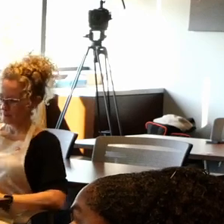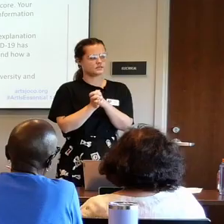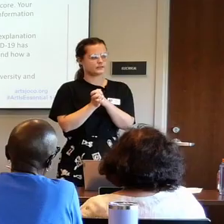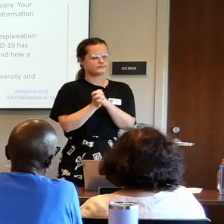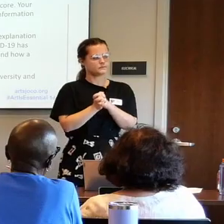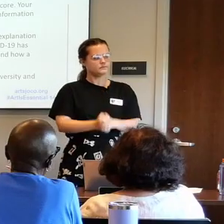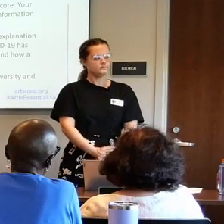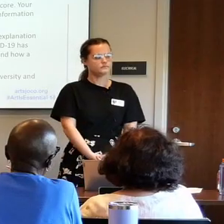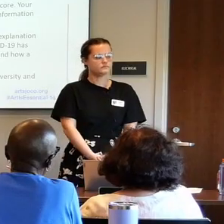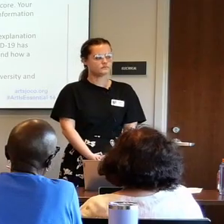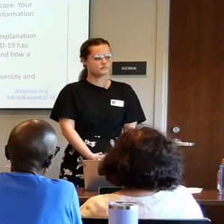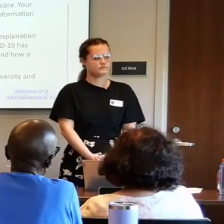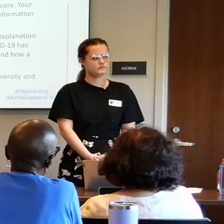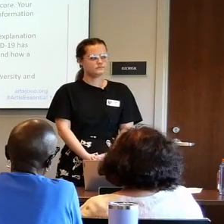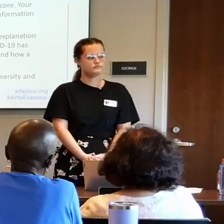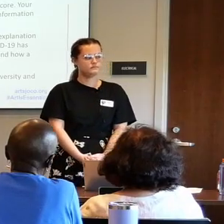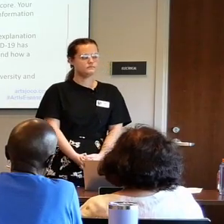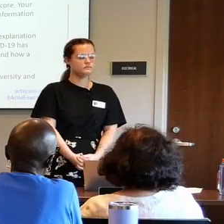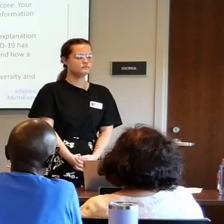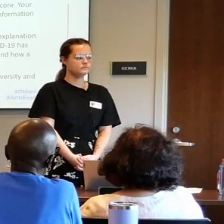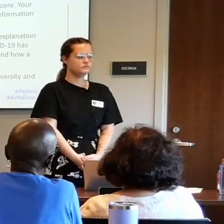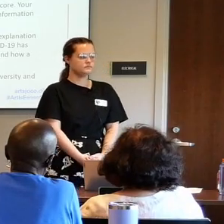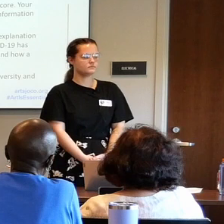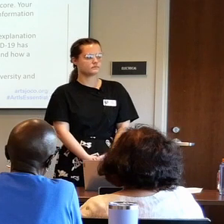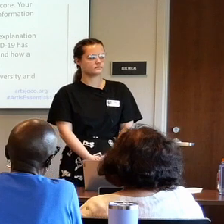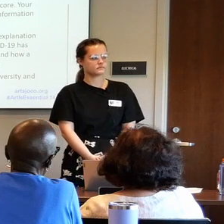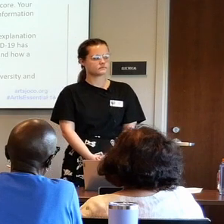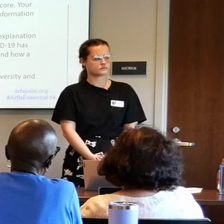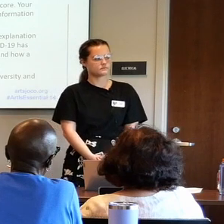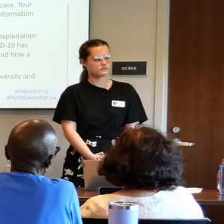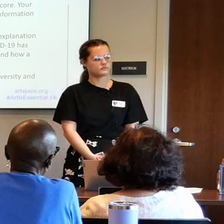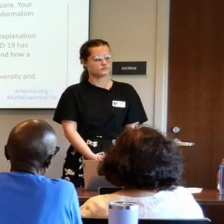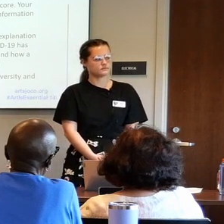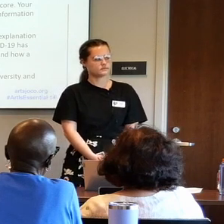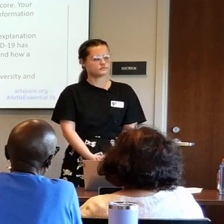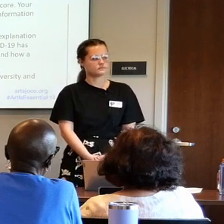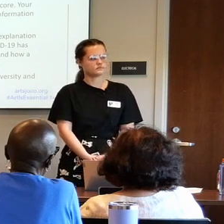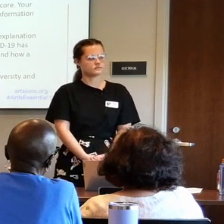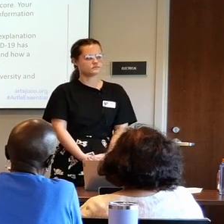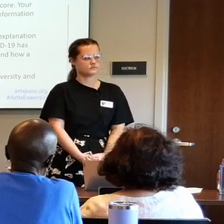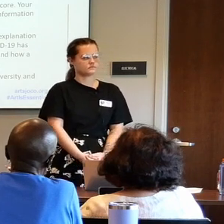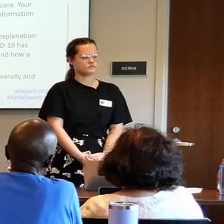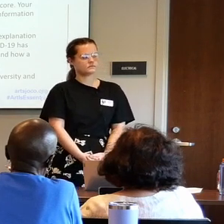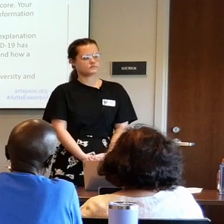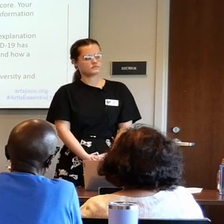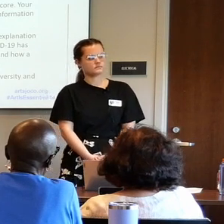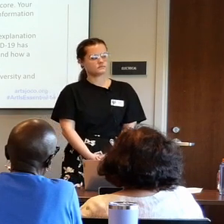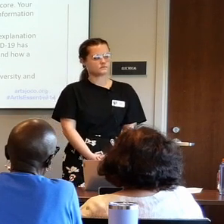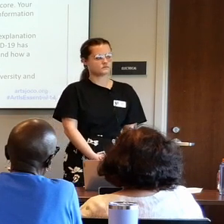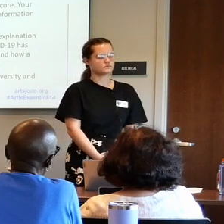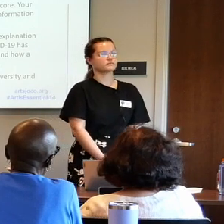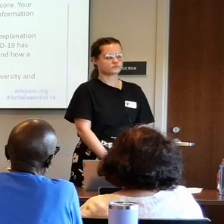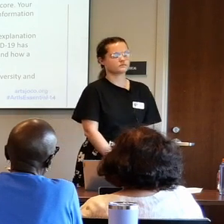address? I think we can clarify that with Johnson County Finance. Okay. I suspect that they're going to say you need to either live or work in the